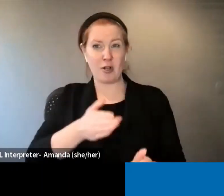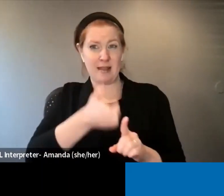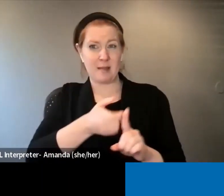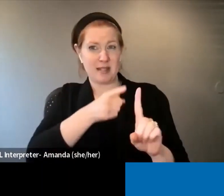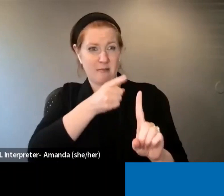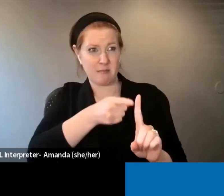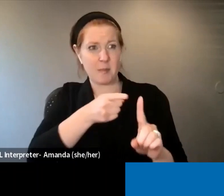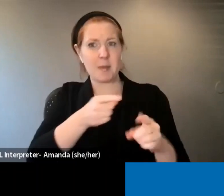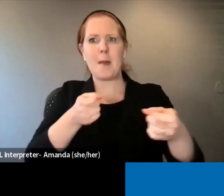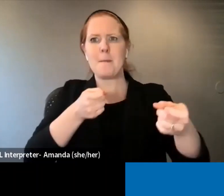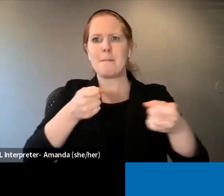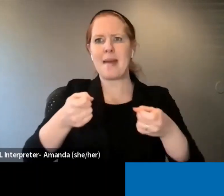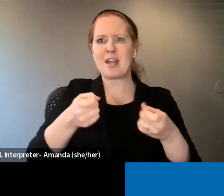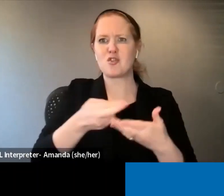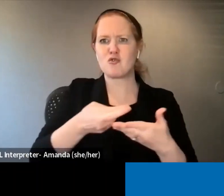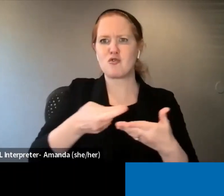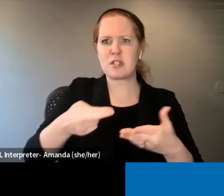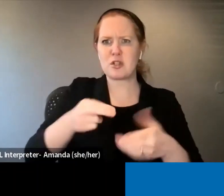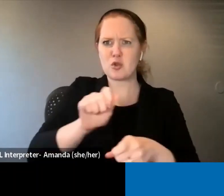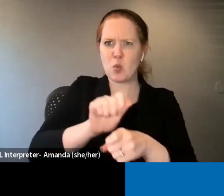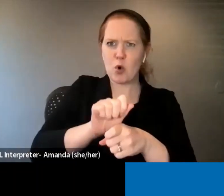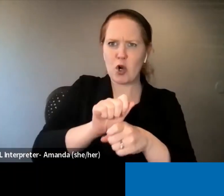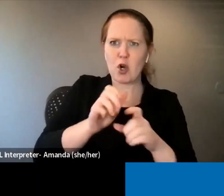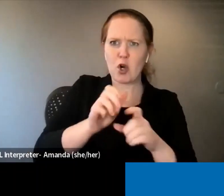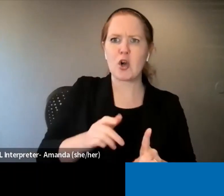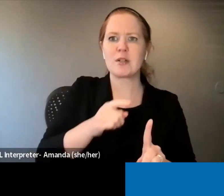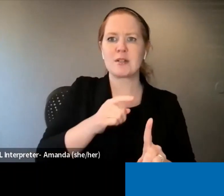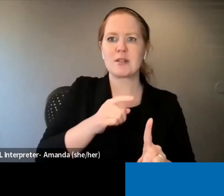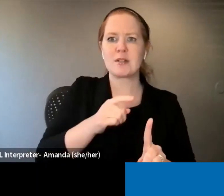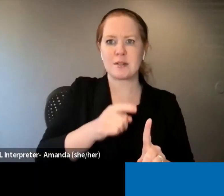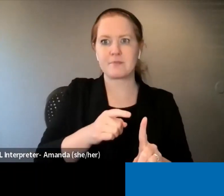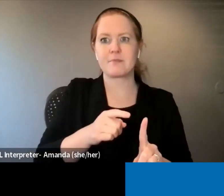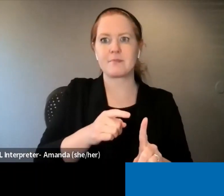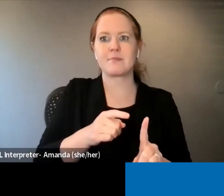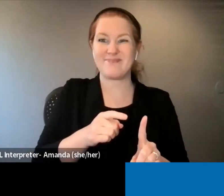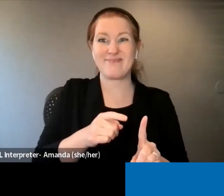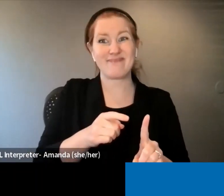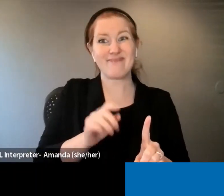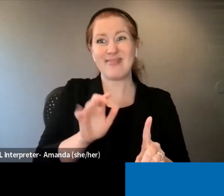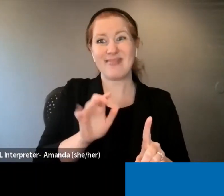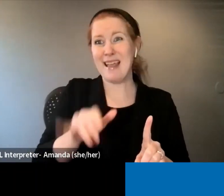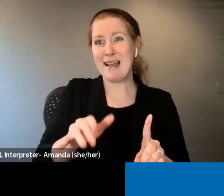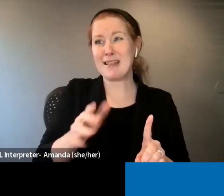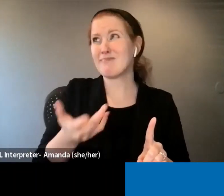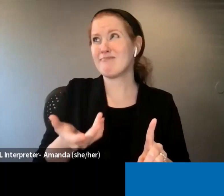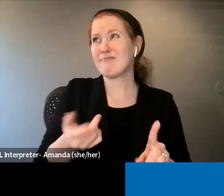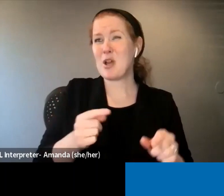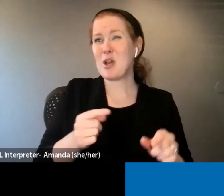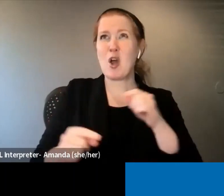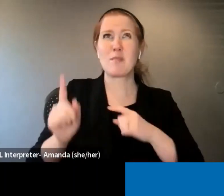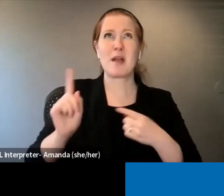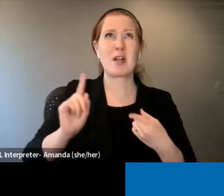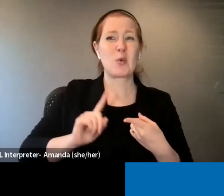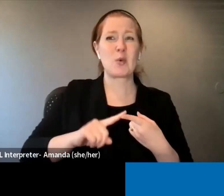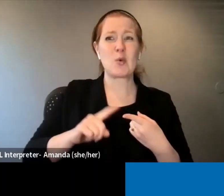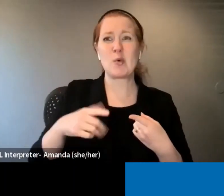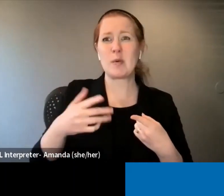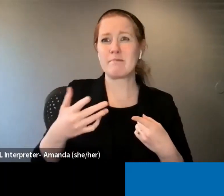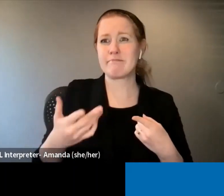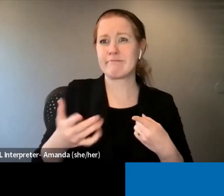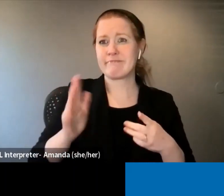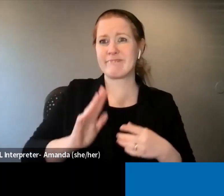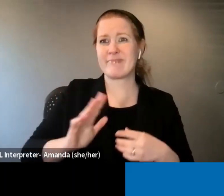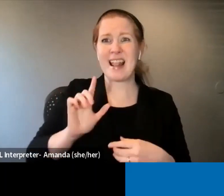manages resources or workers, goes back at least to the late 80s,